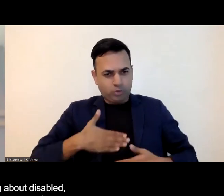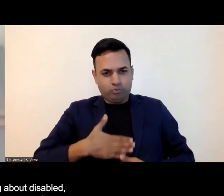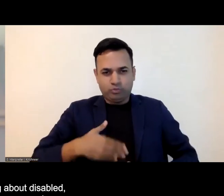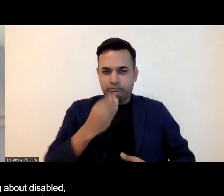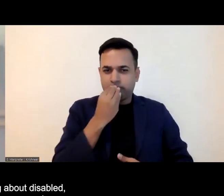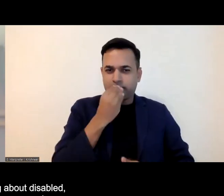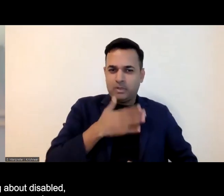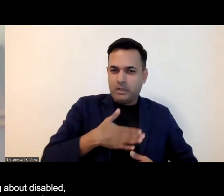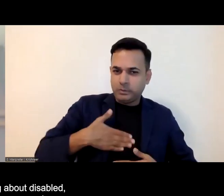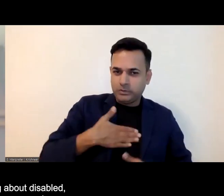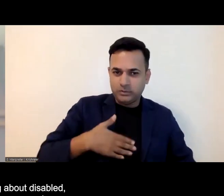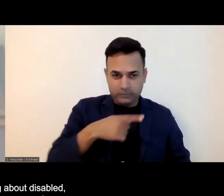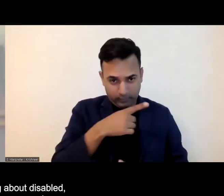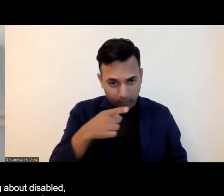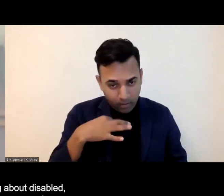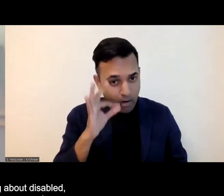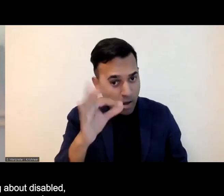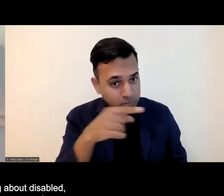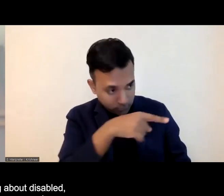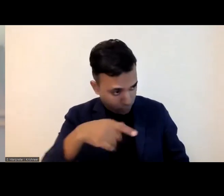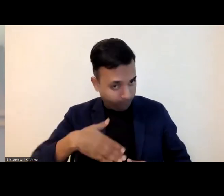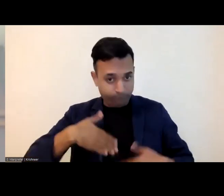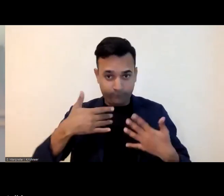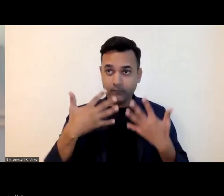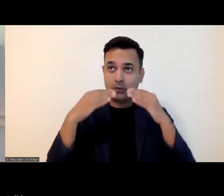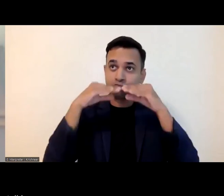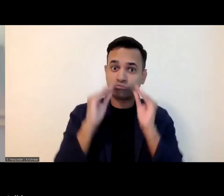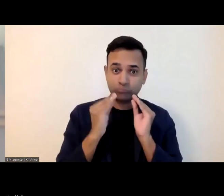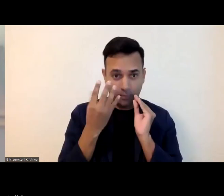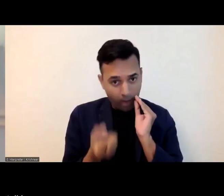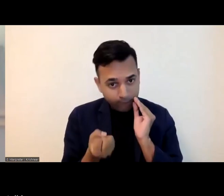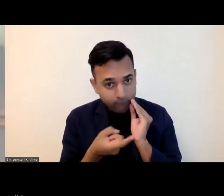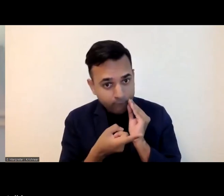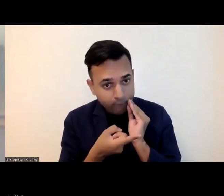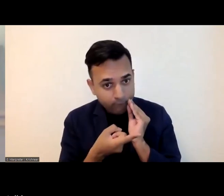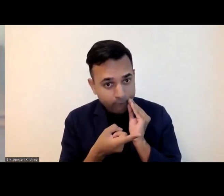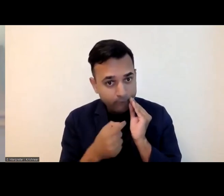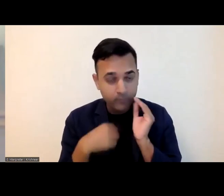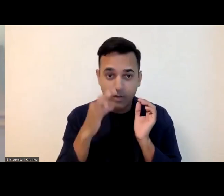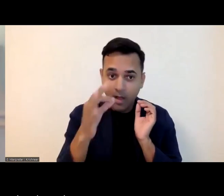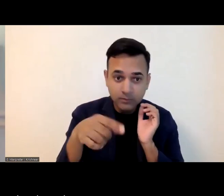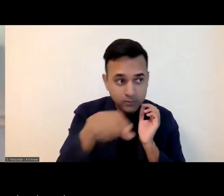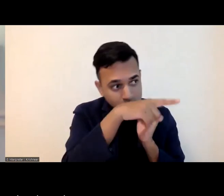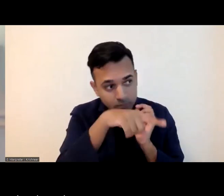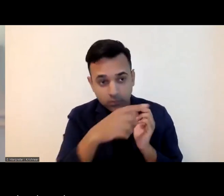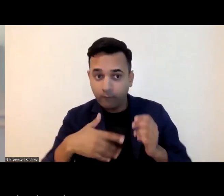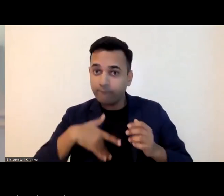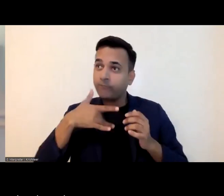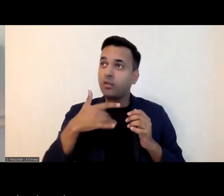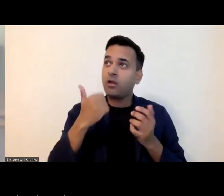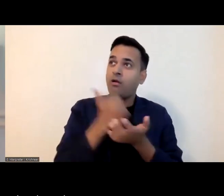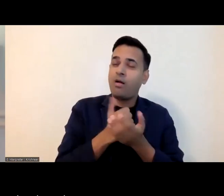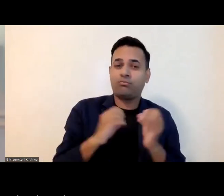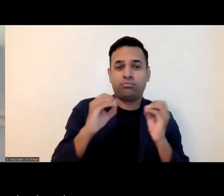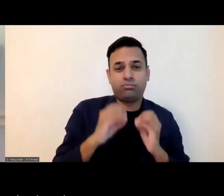We are talking about disabled person now, unique. We are talking, only we are you talking. In Sri Lanka, people